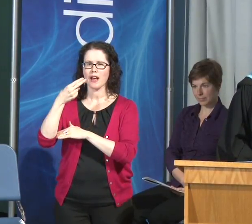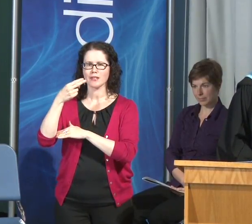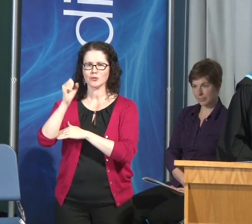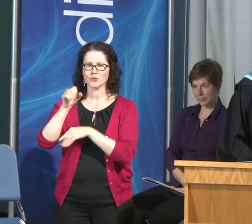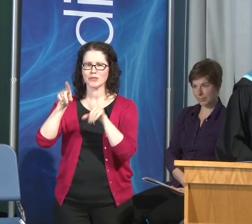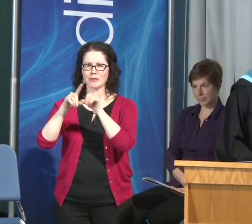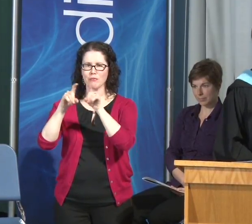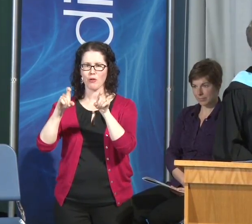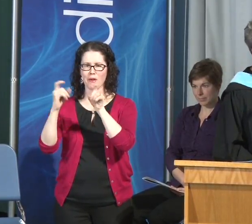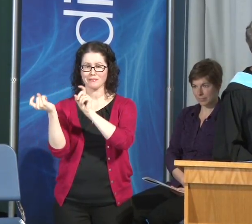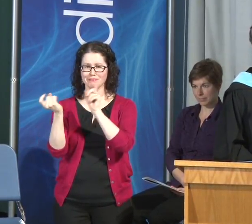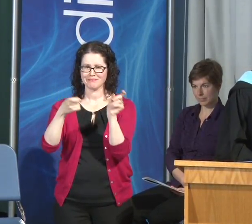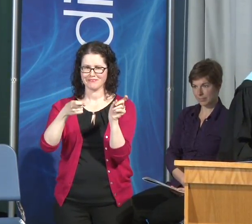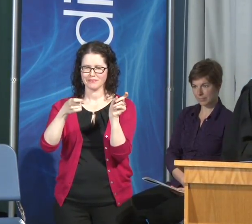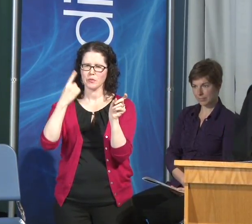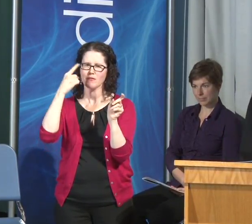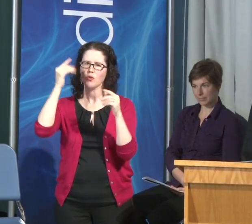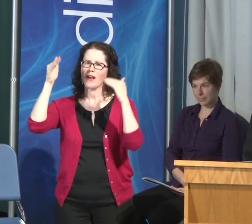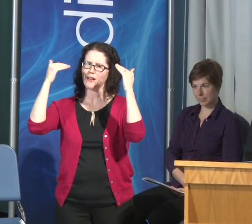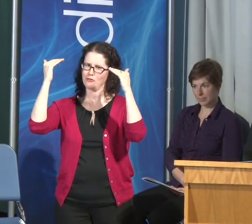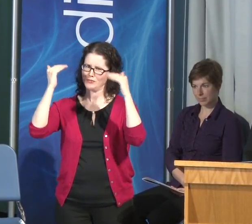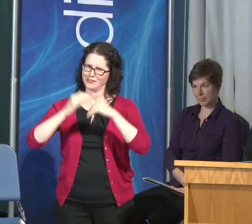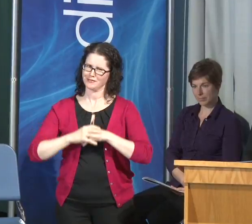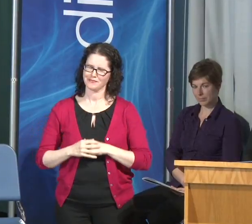Graduation Diploma for Adults.